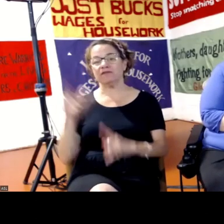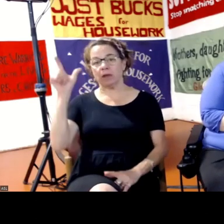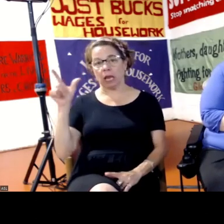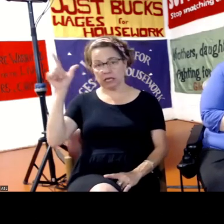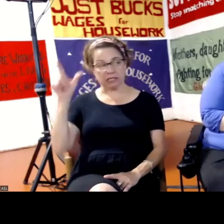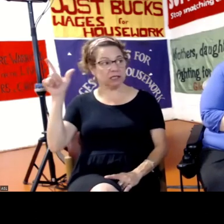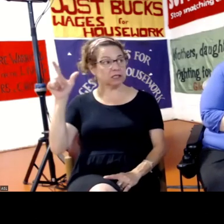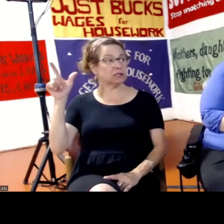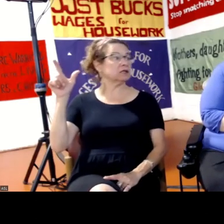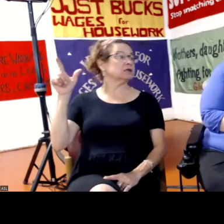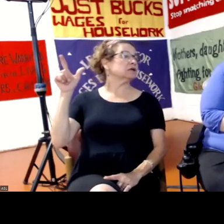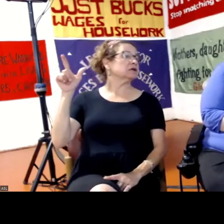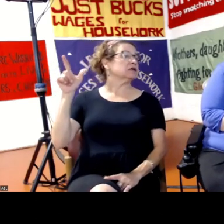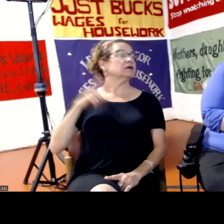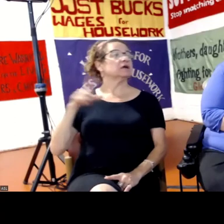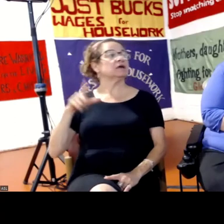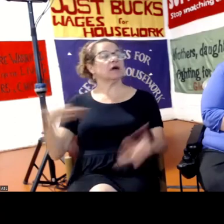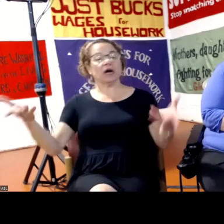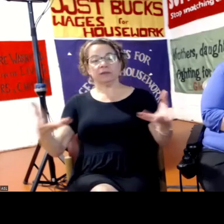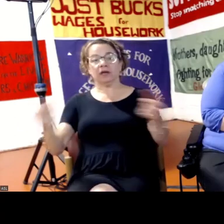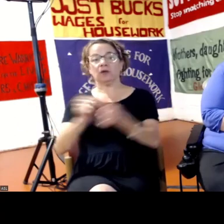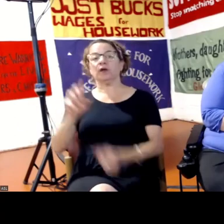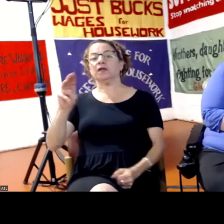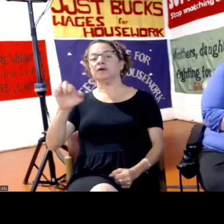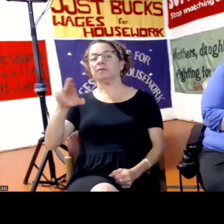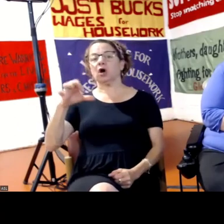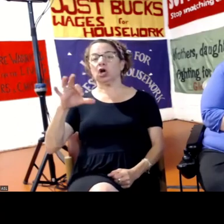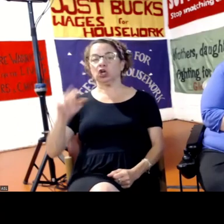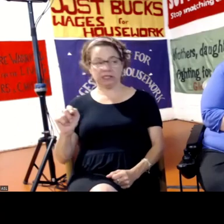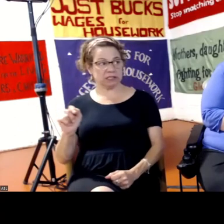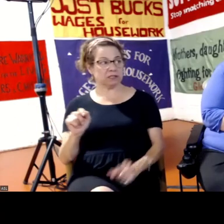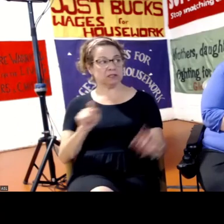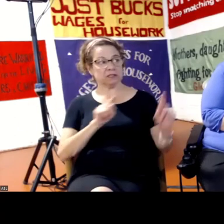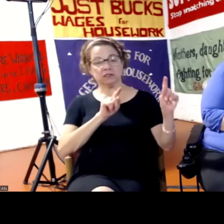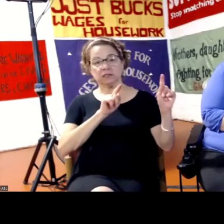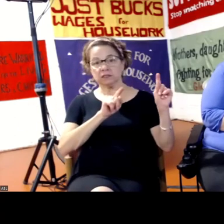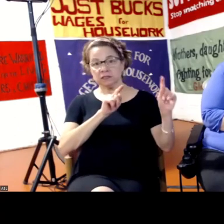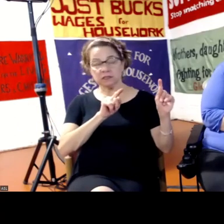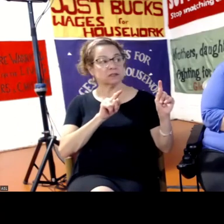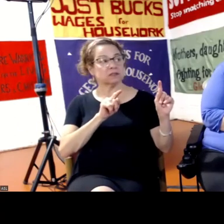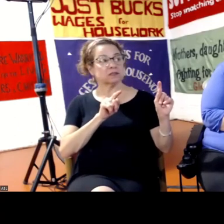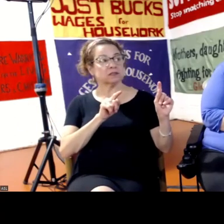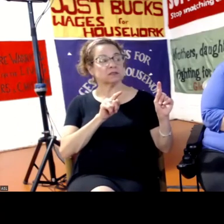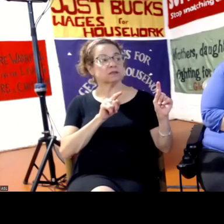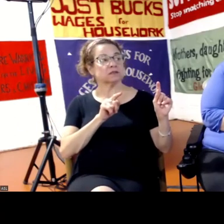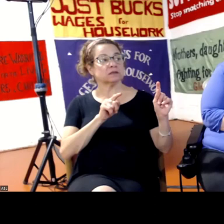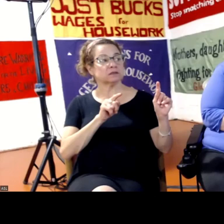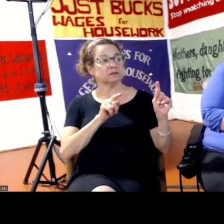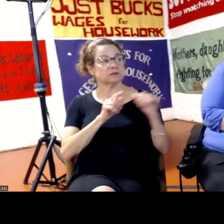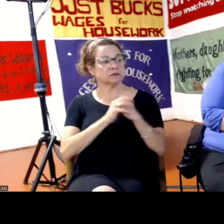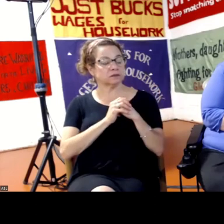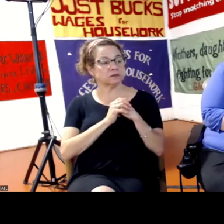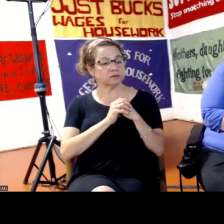I'm chairing with Margaret. And we have a great sign-up of people